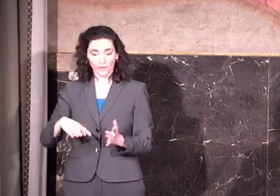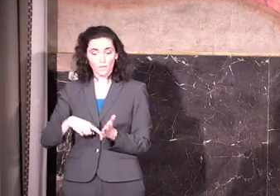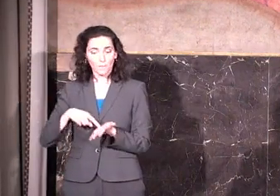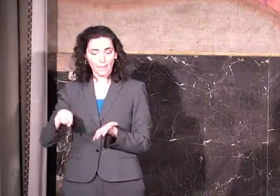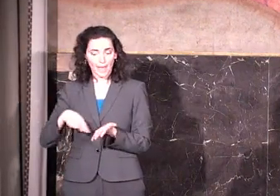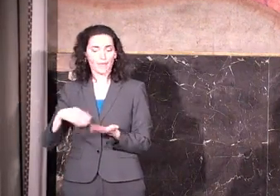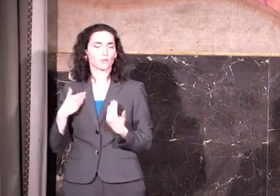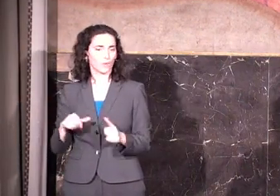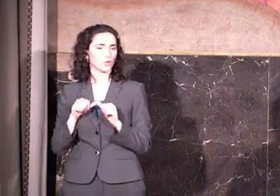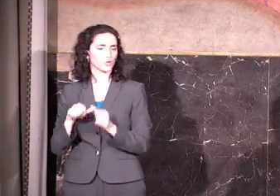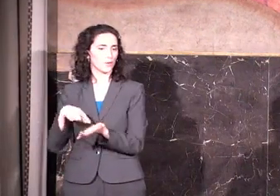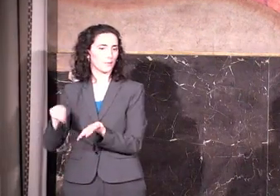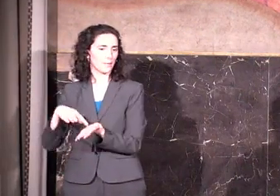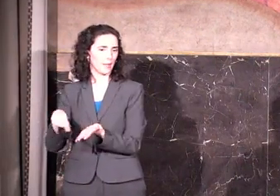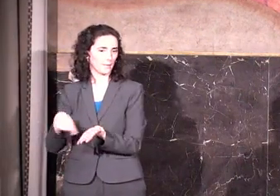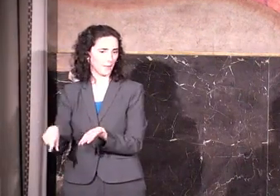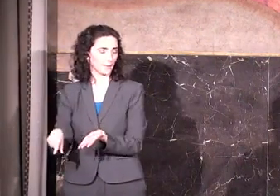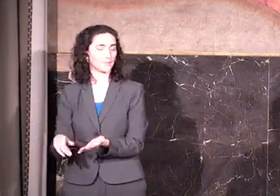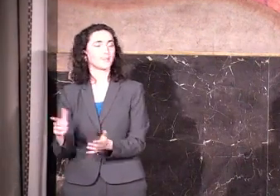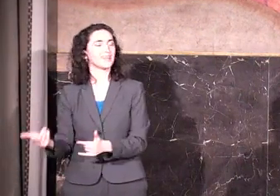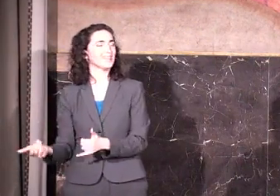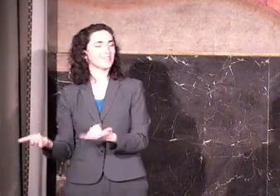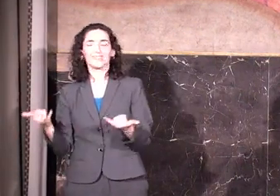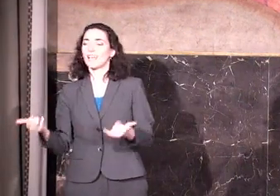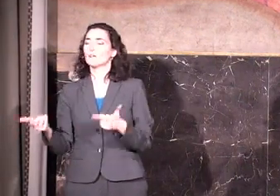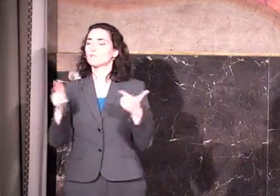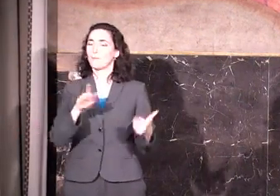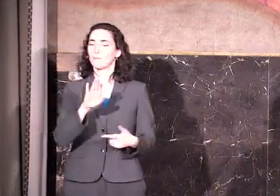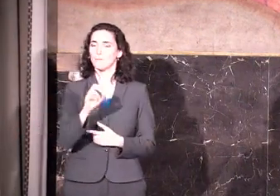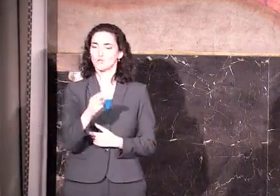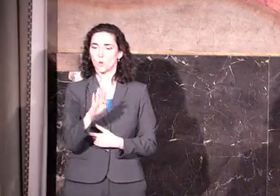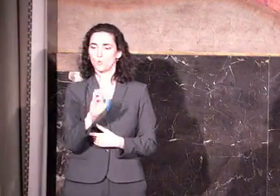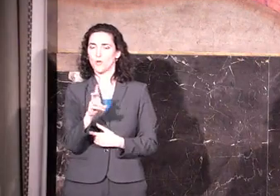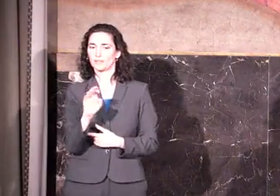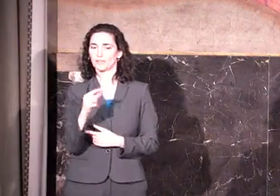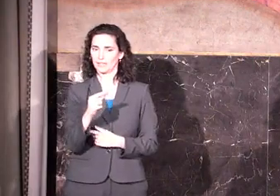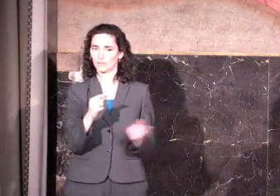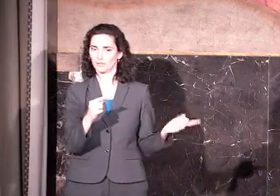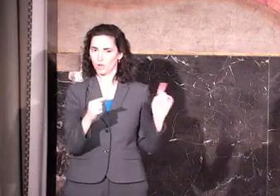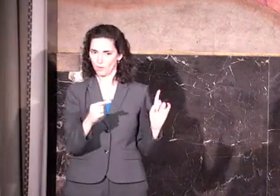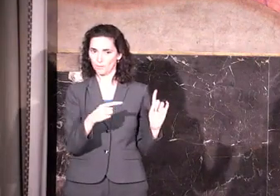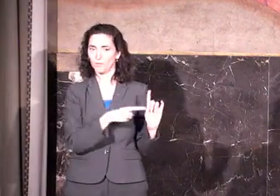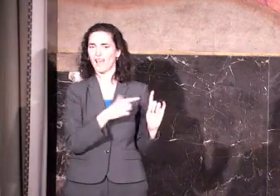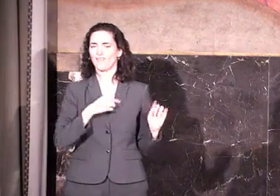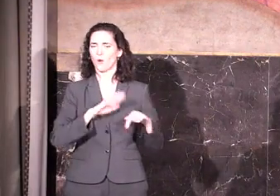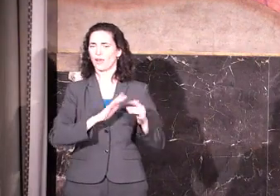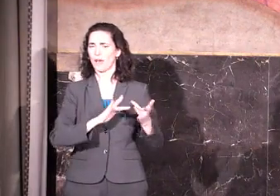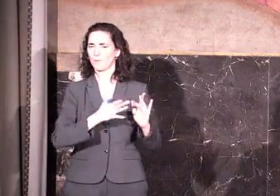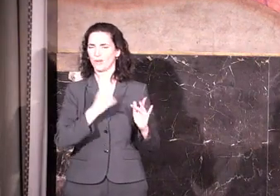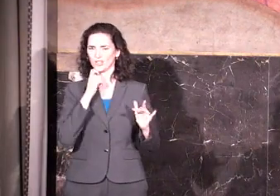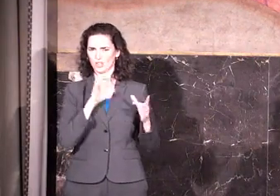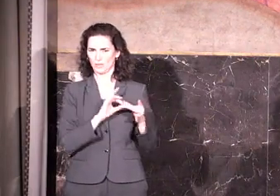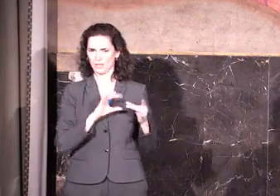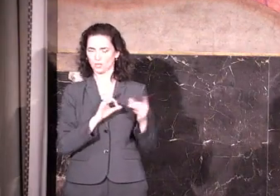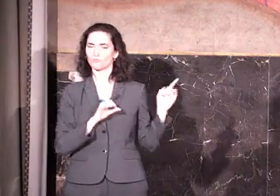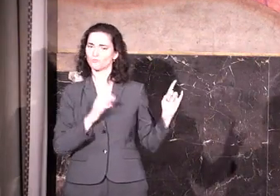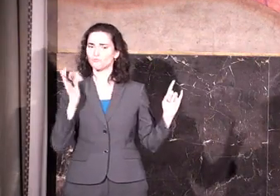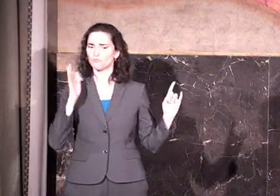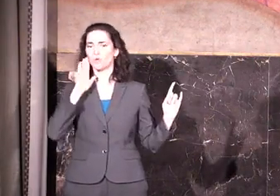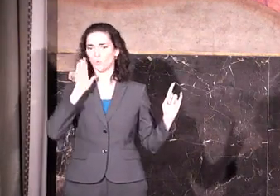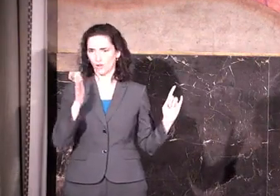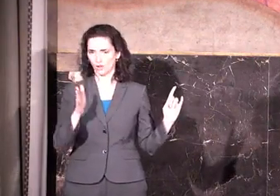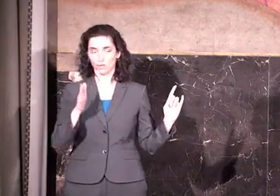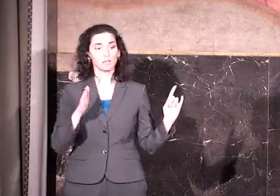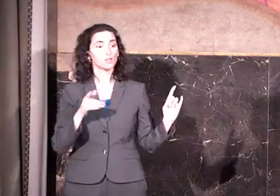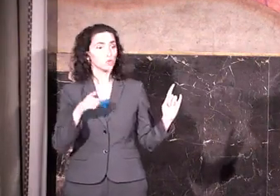ask Butch Browning to come up. He's got some prepared remarks about this online program that I just mentioned to you. I would ask